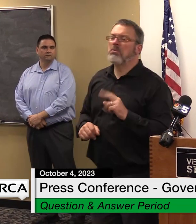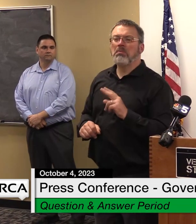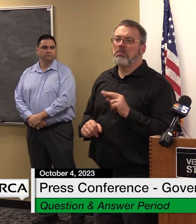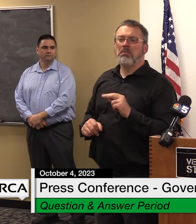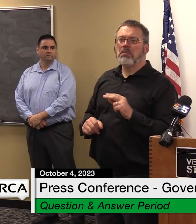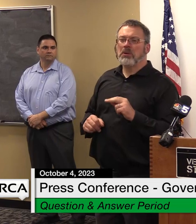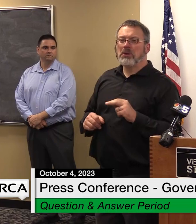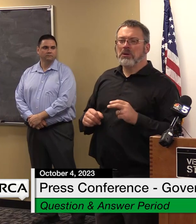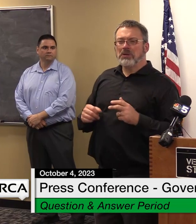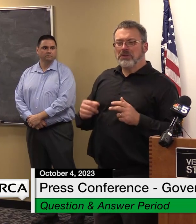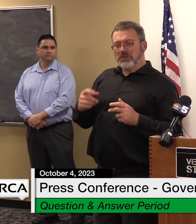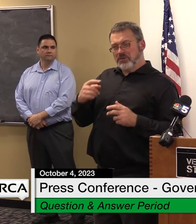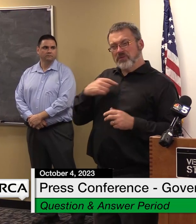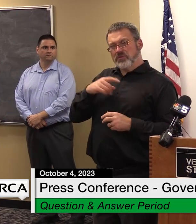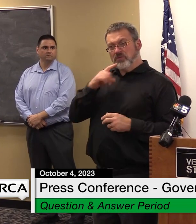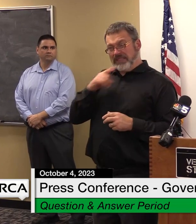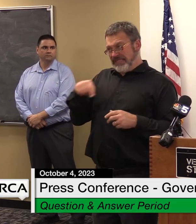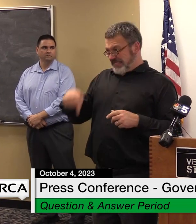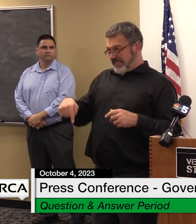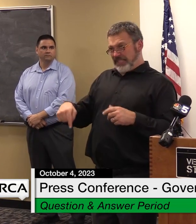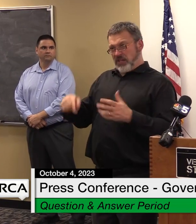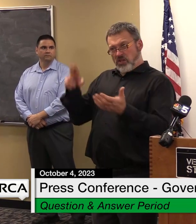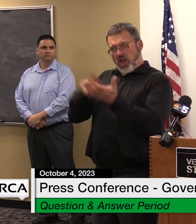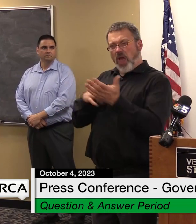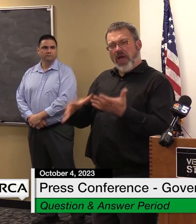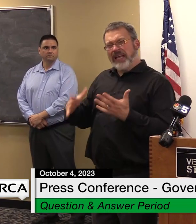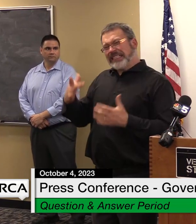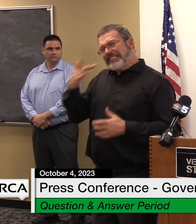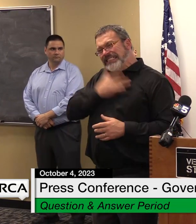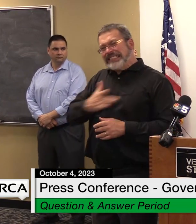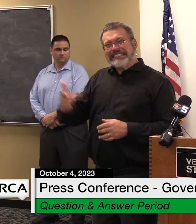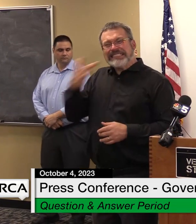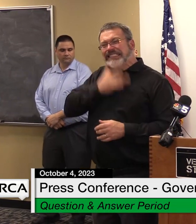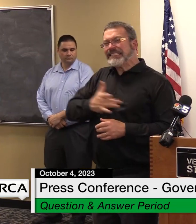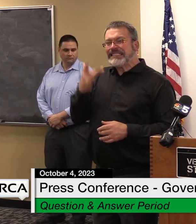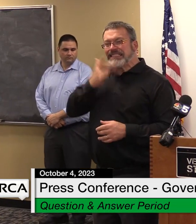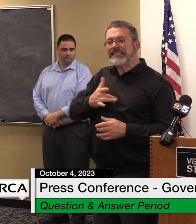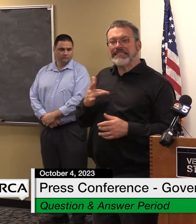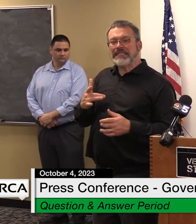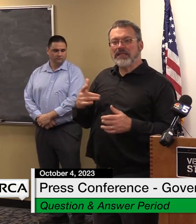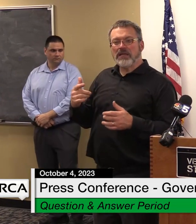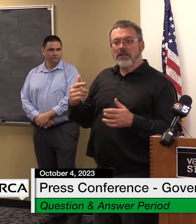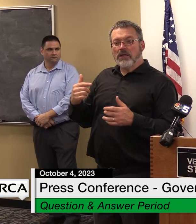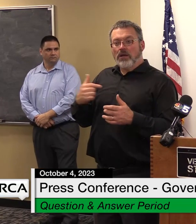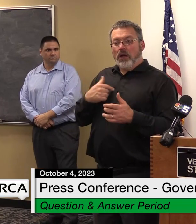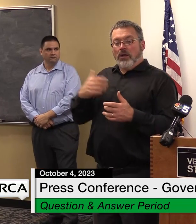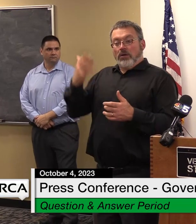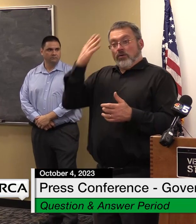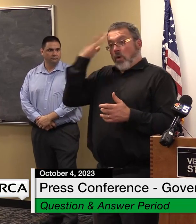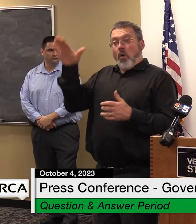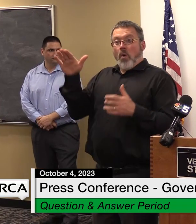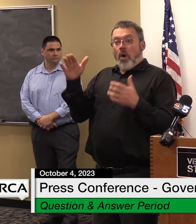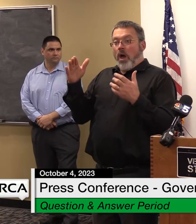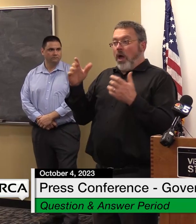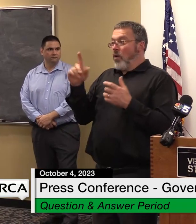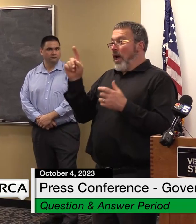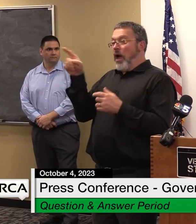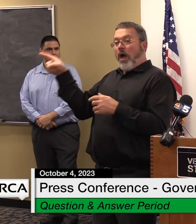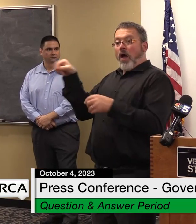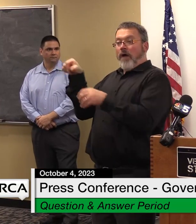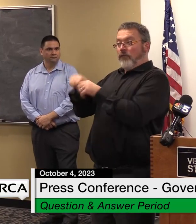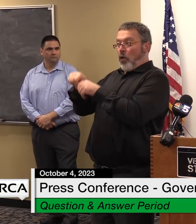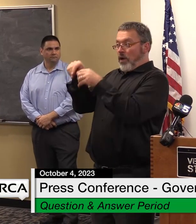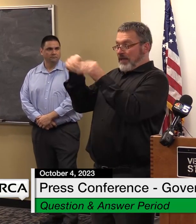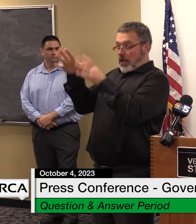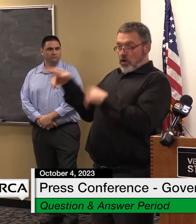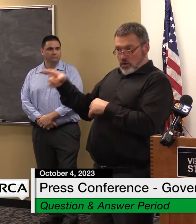of electricians and heating? Well, we don't know that yet. Oh. Right? I mean, in some respects, that's why the fuel dealers have said they have enough capacity.